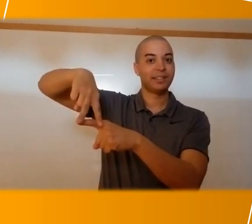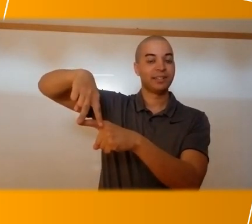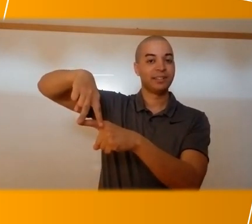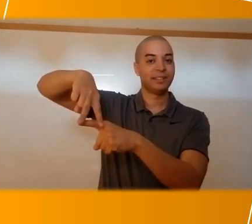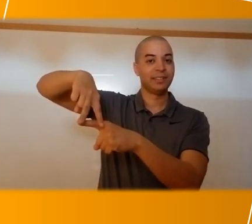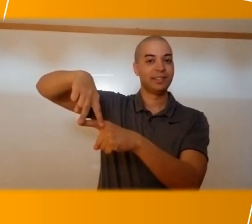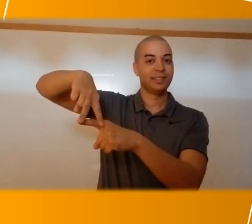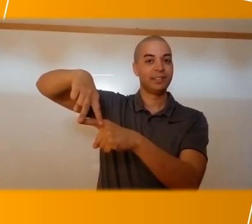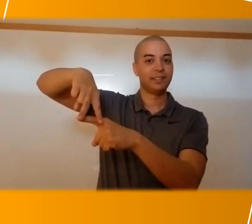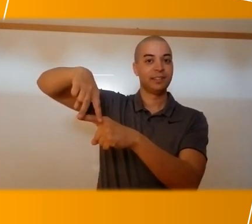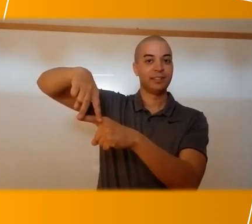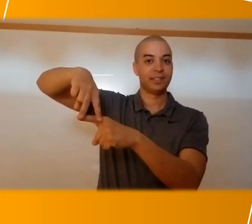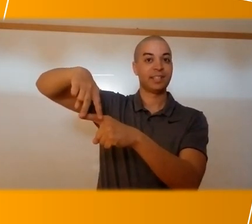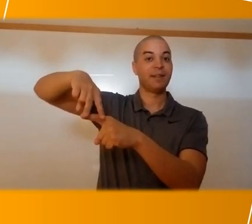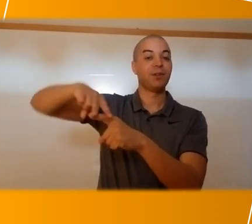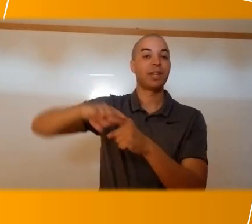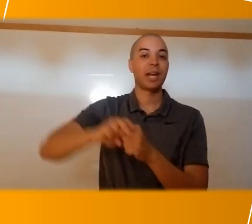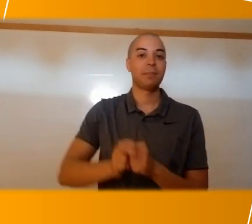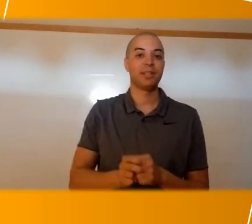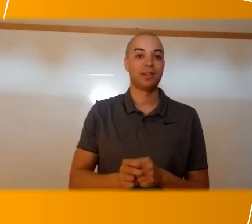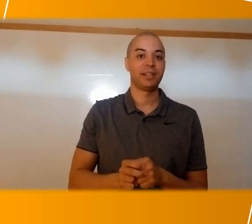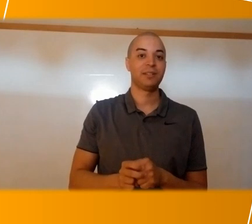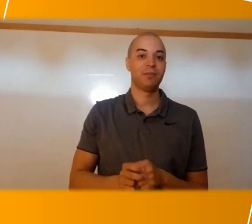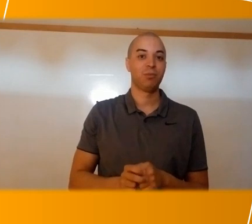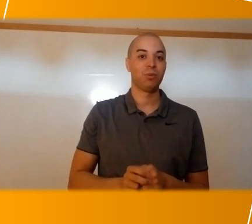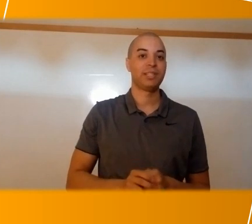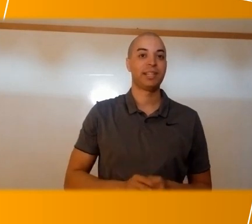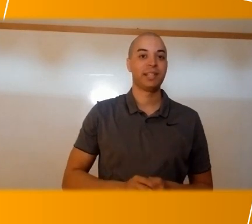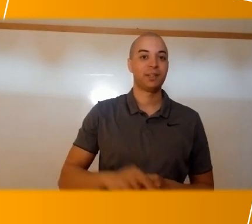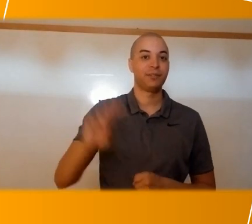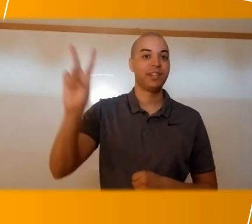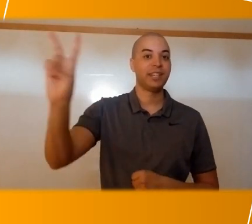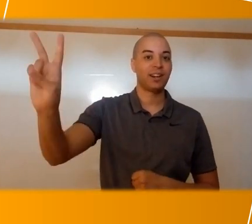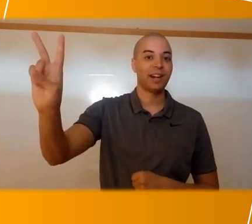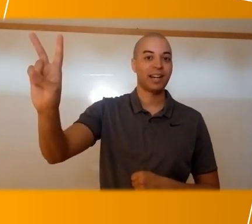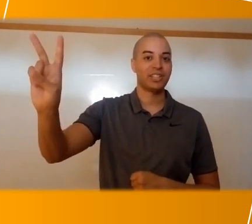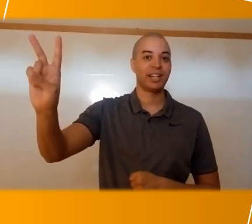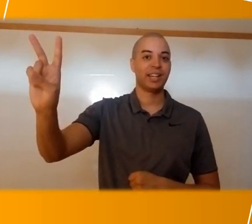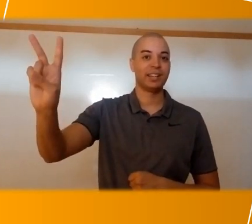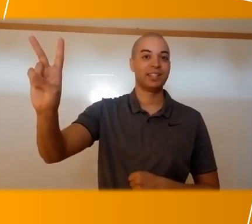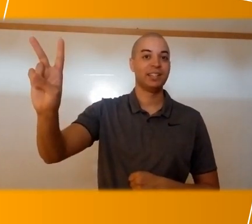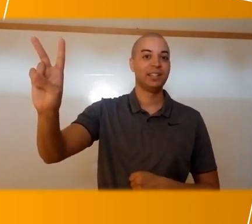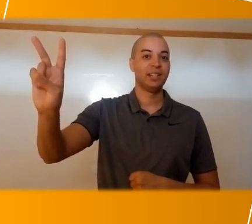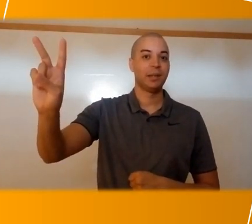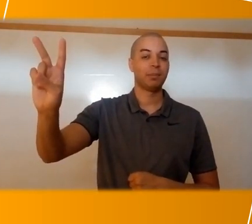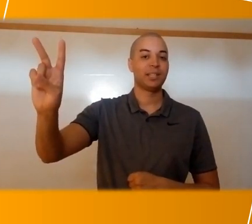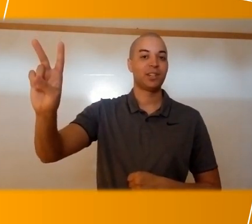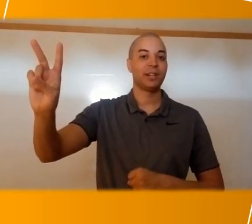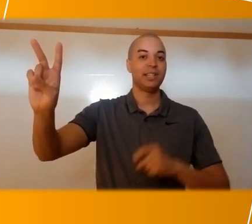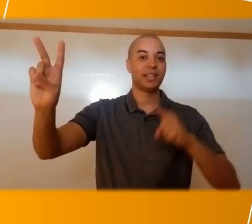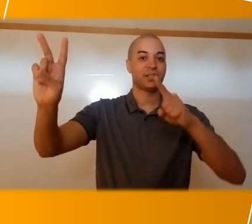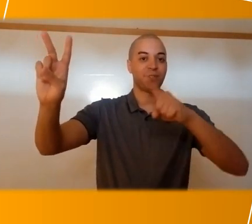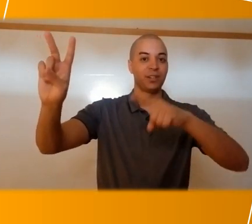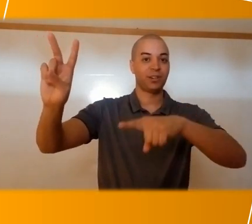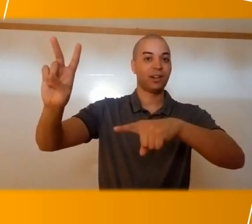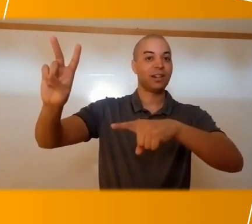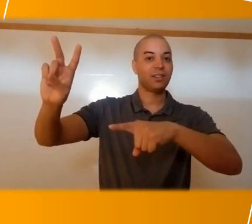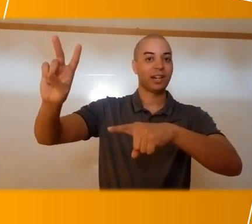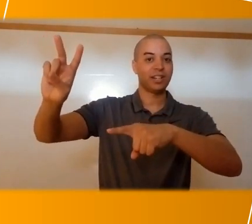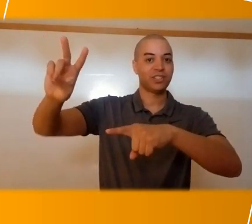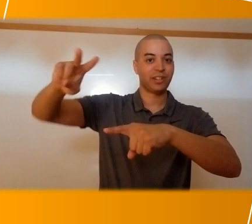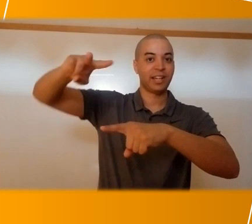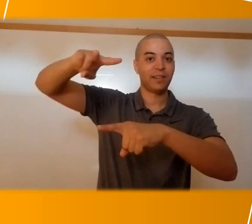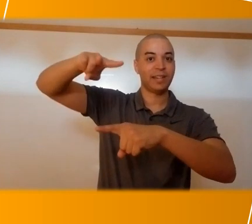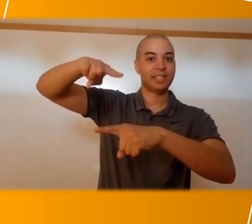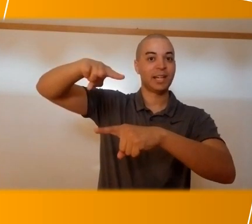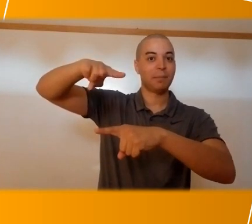vocabulary. To sign vocabulary, we'll take letter V in our action hand and place our index finger and our other